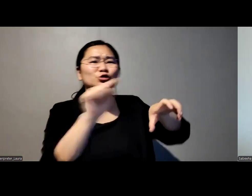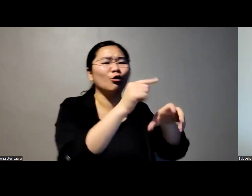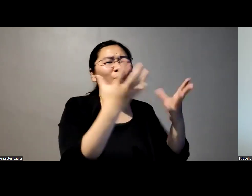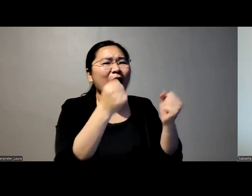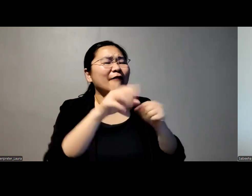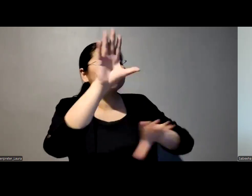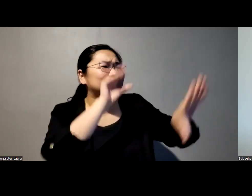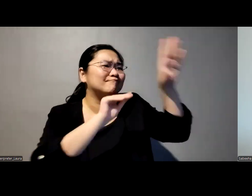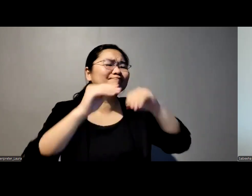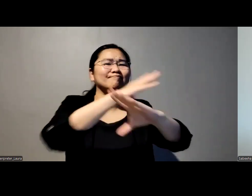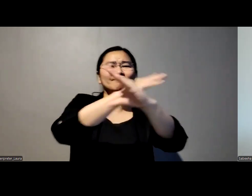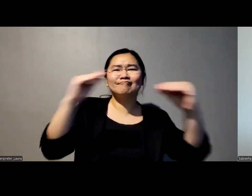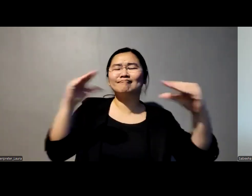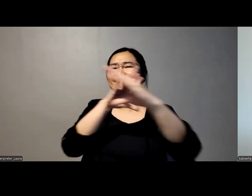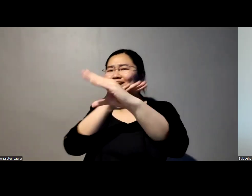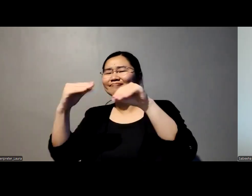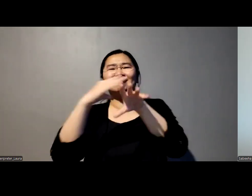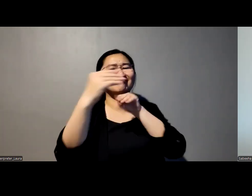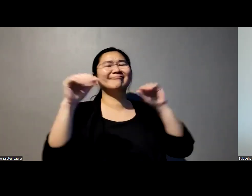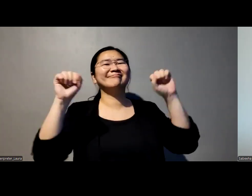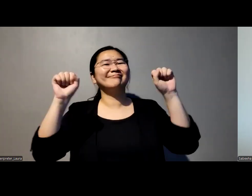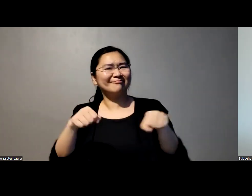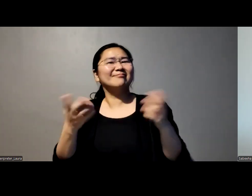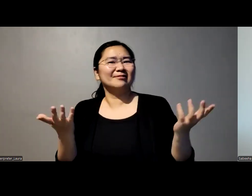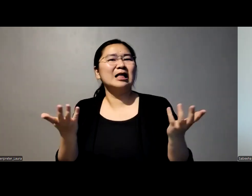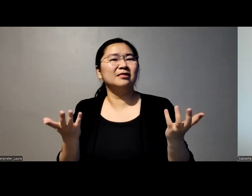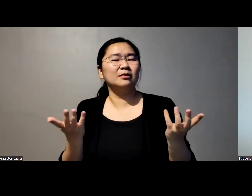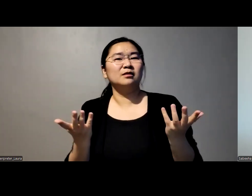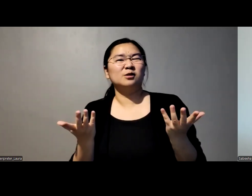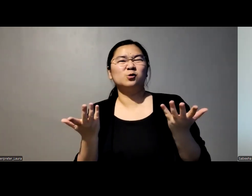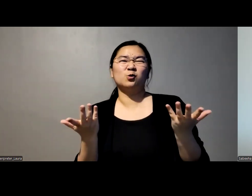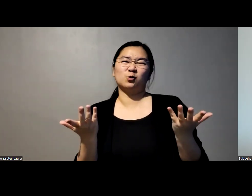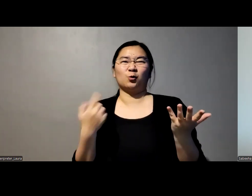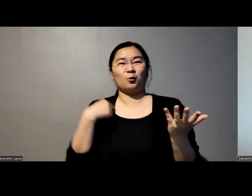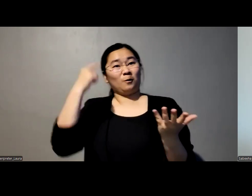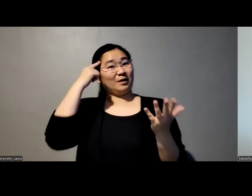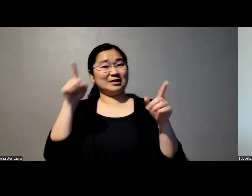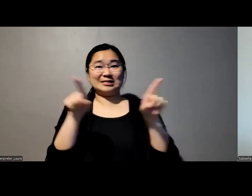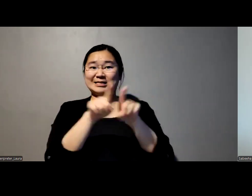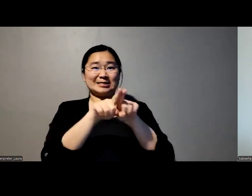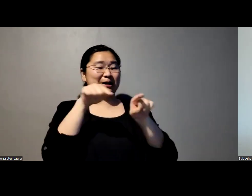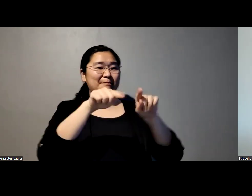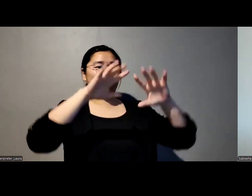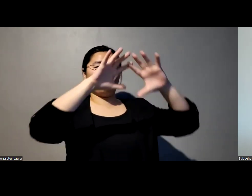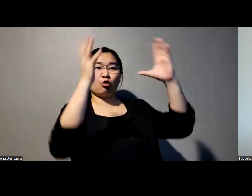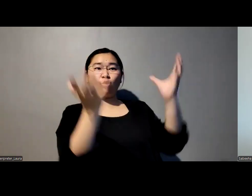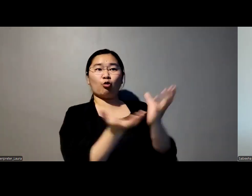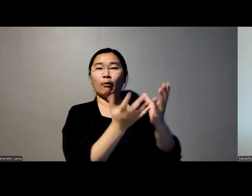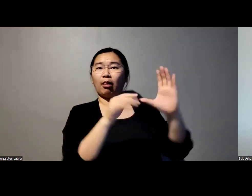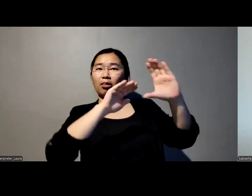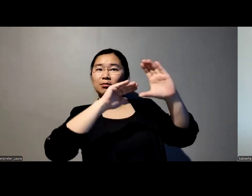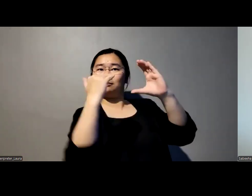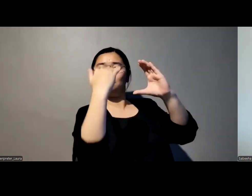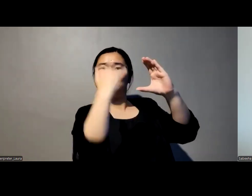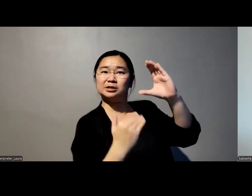versa, because I think there's a lot of knowledge in the global South as well, which the global North can learn from.